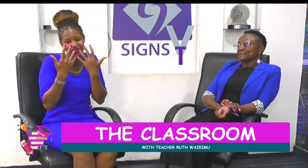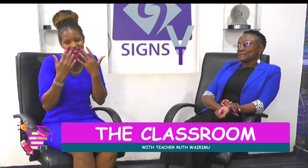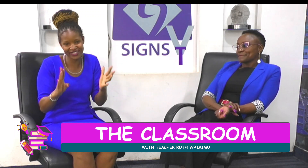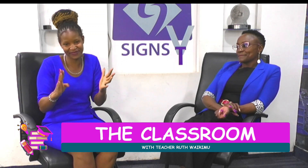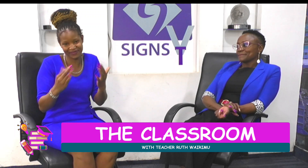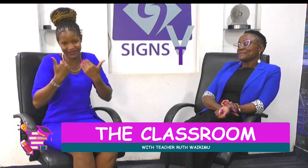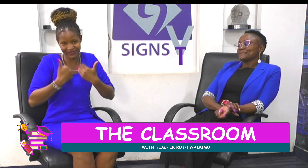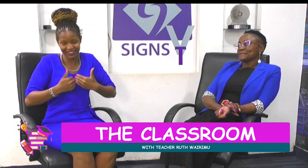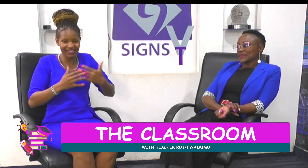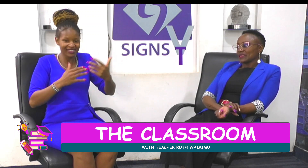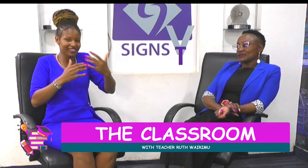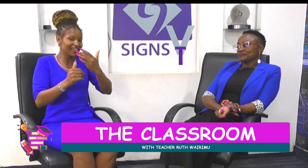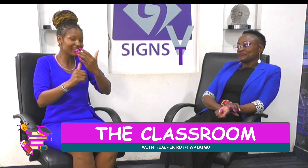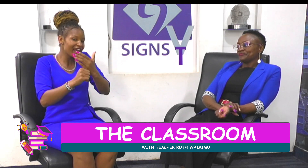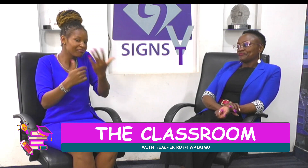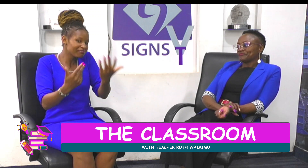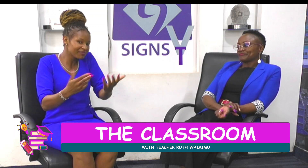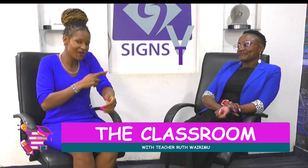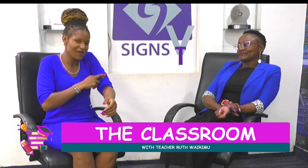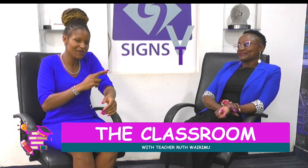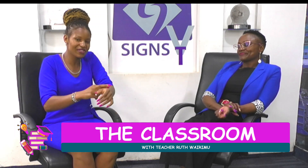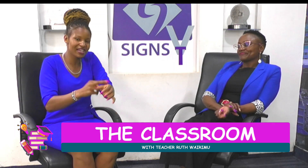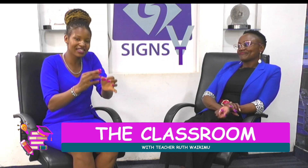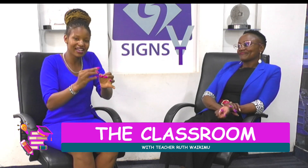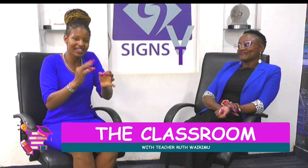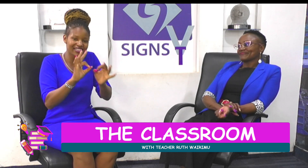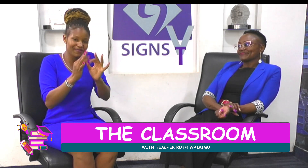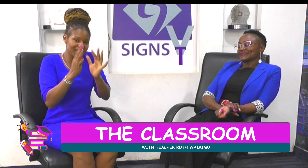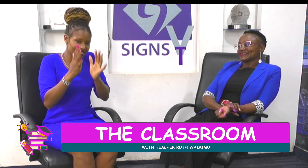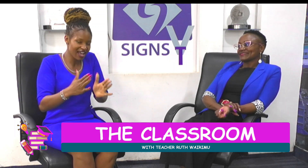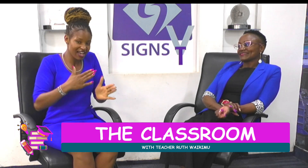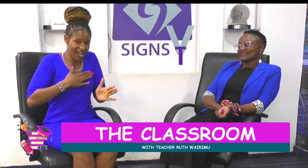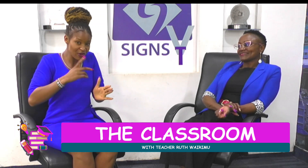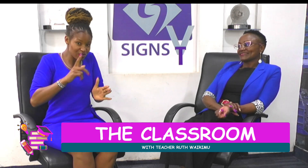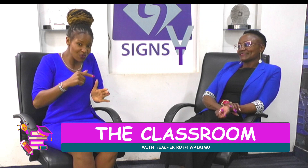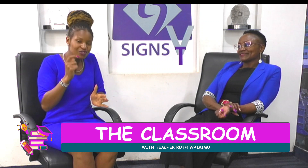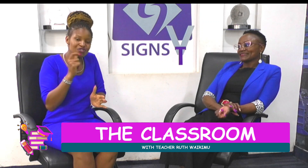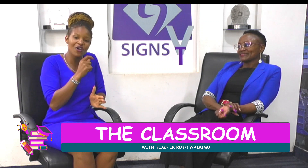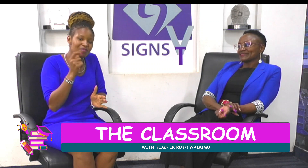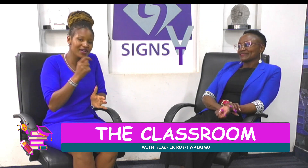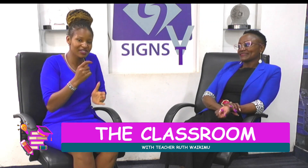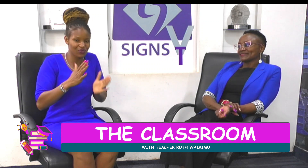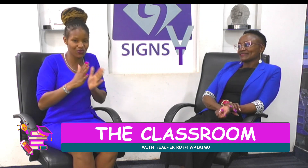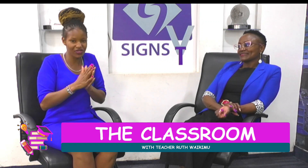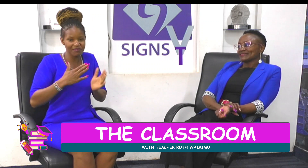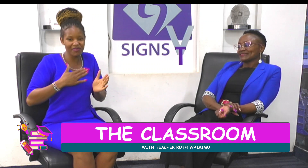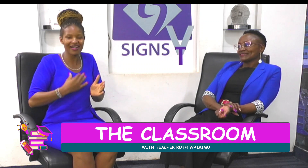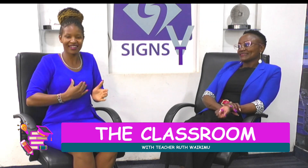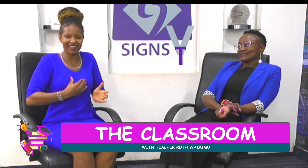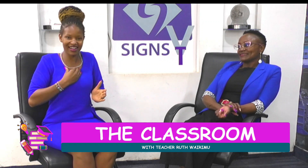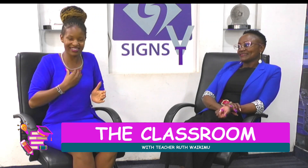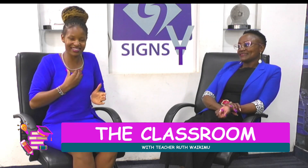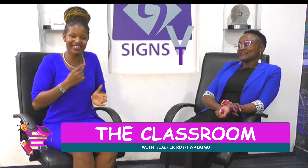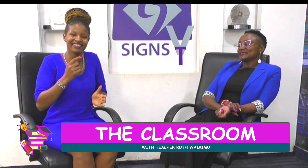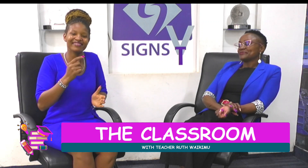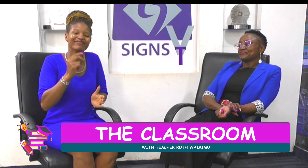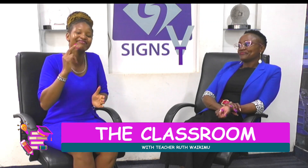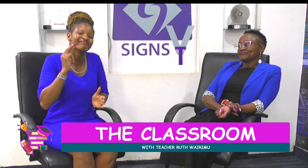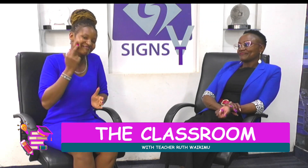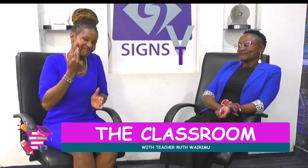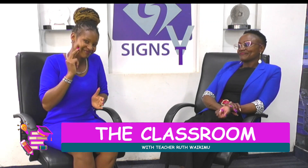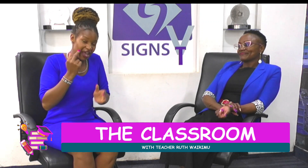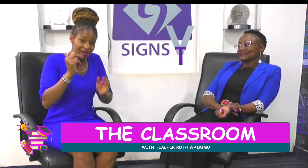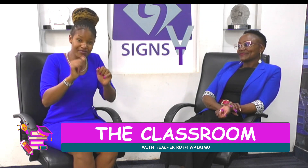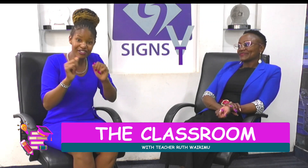God continues blessing her and protecting her. You've been with me, Ruth WAIRIMU, with